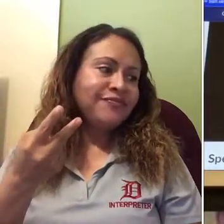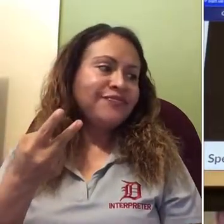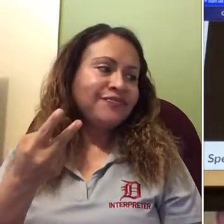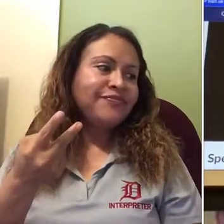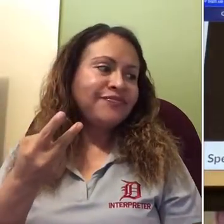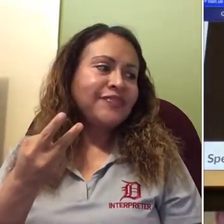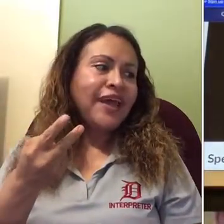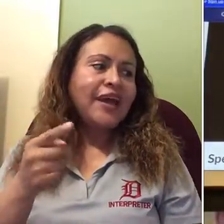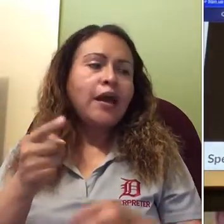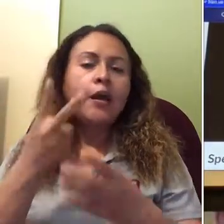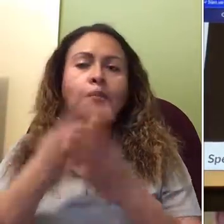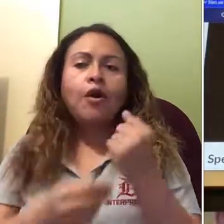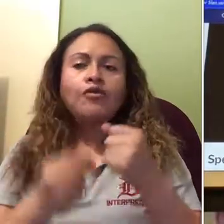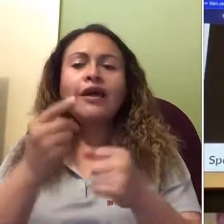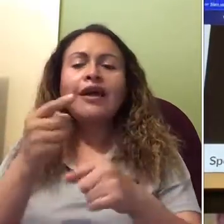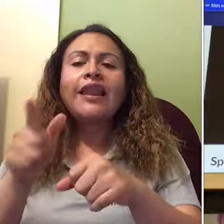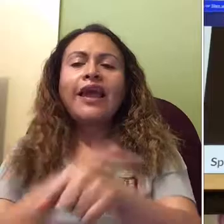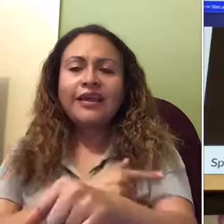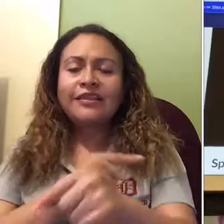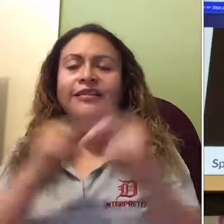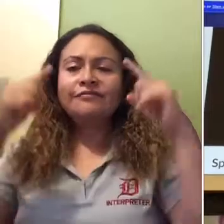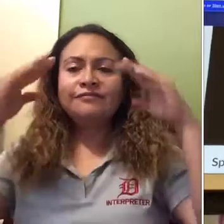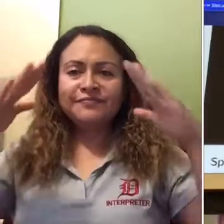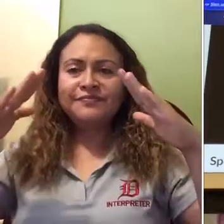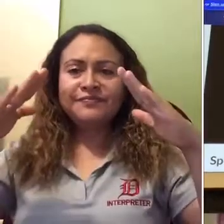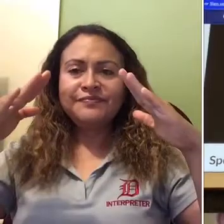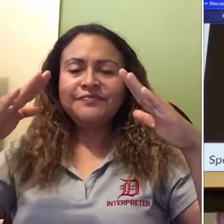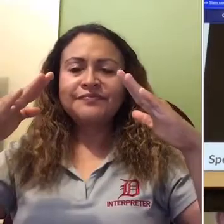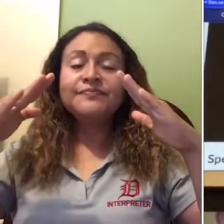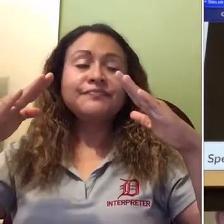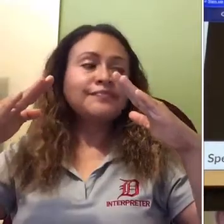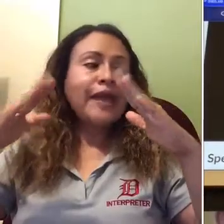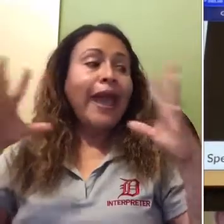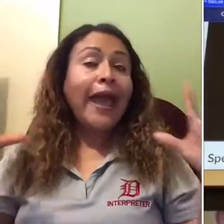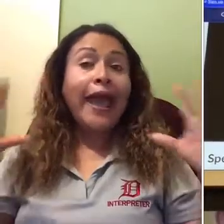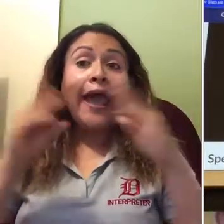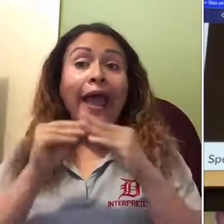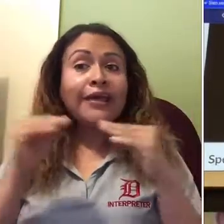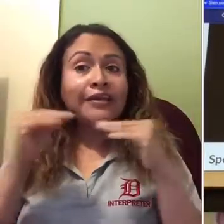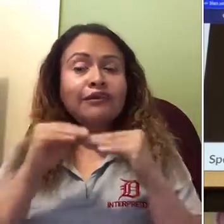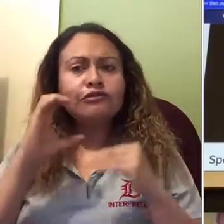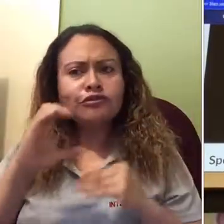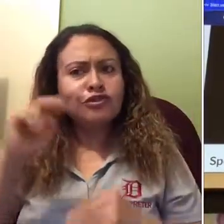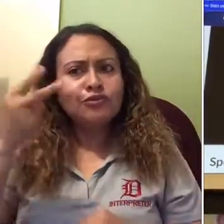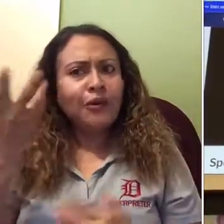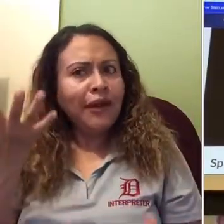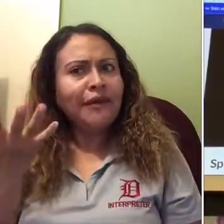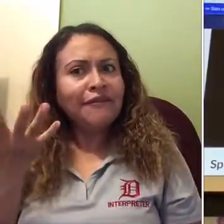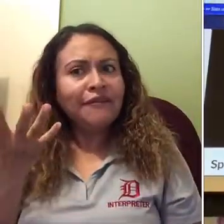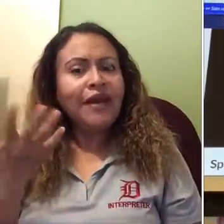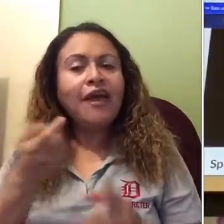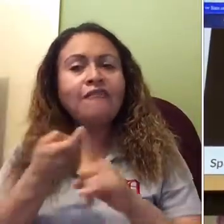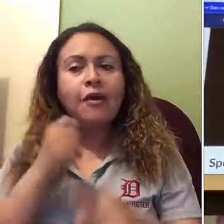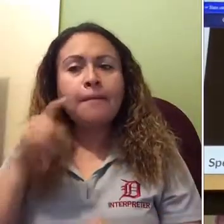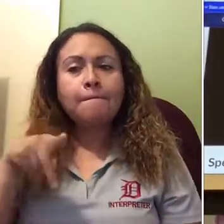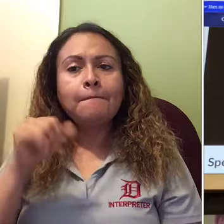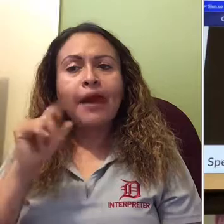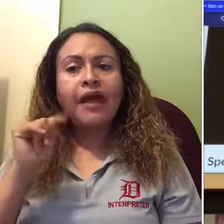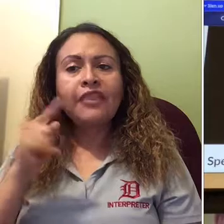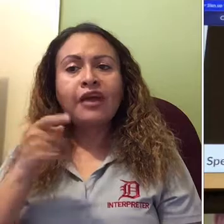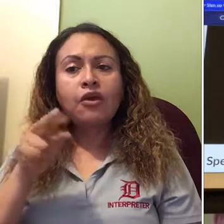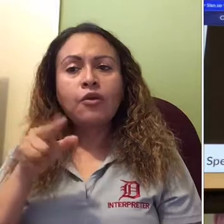the length of both of the legs. So when we sum those up, that's going to have to be equal to c squared. This is just straight out of the Pythagorean